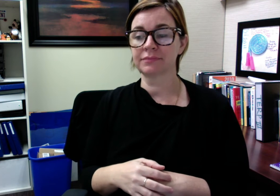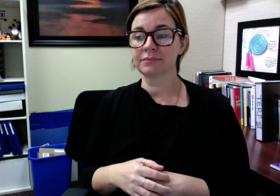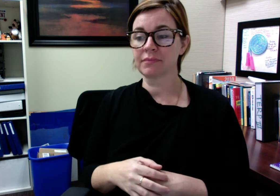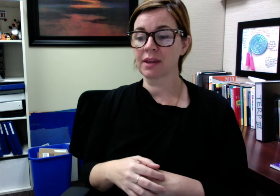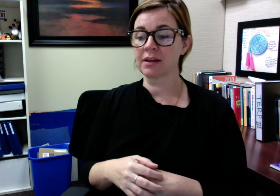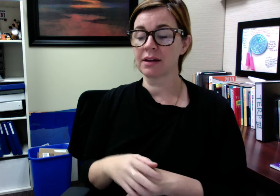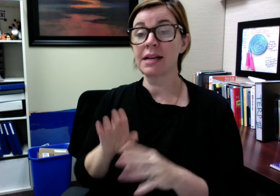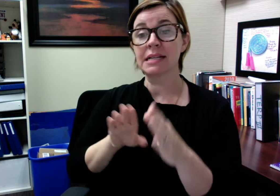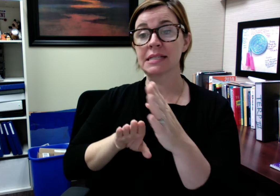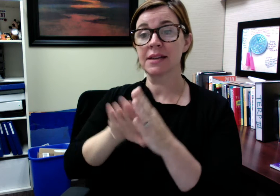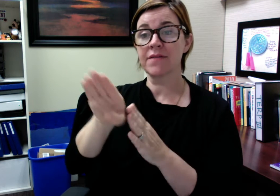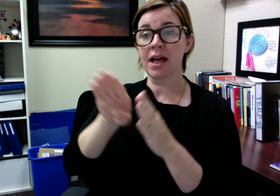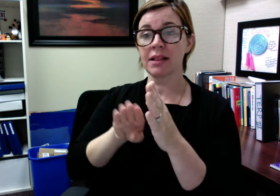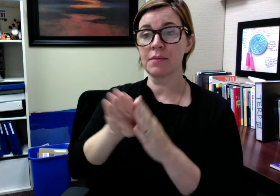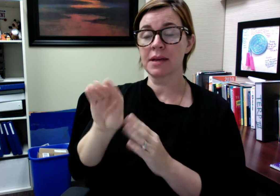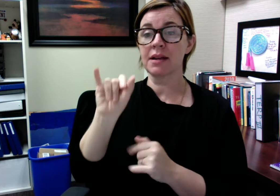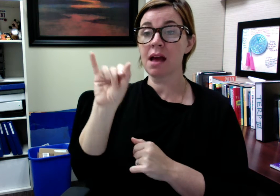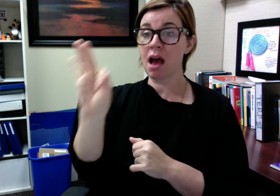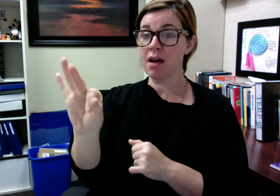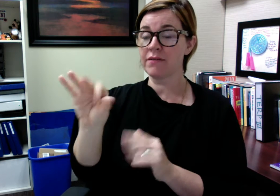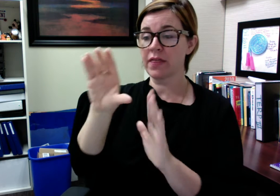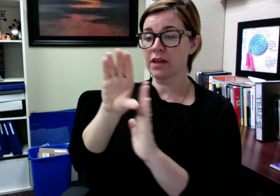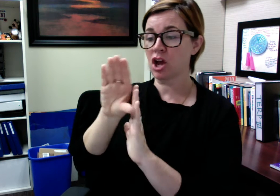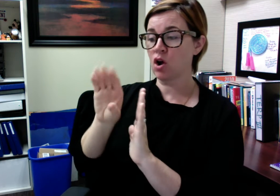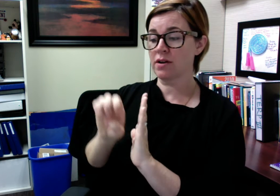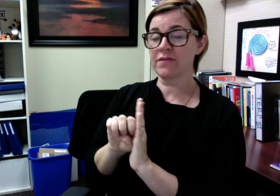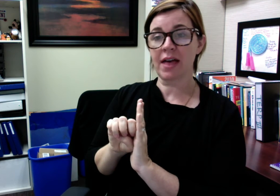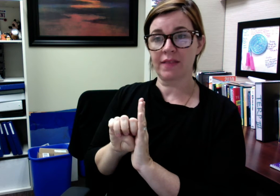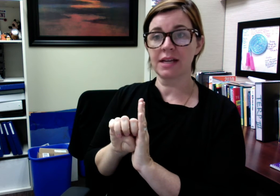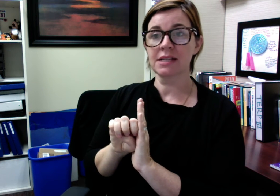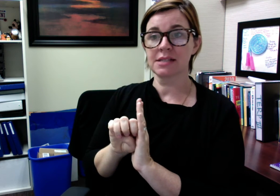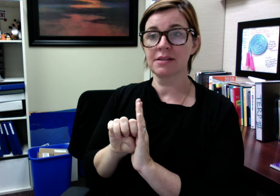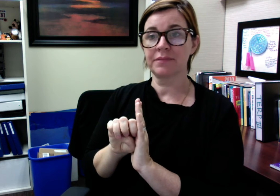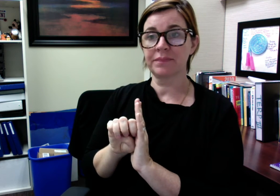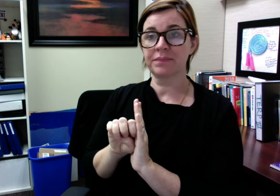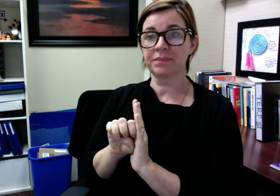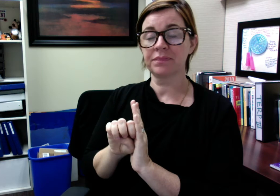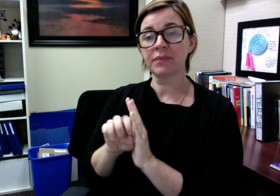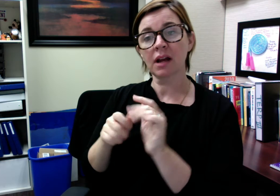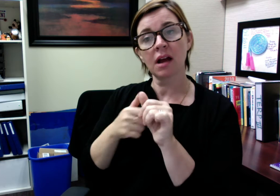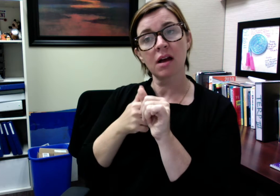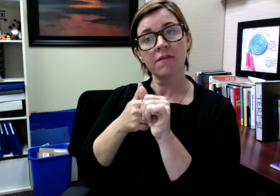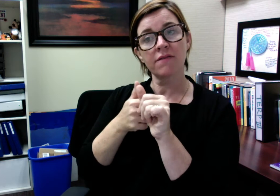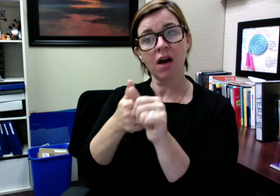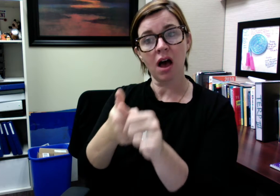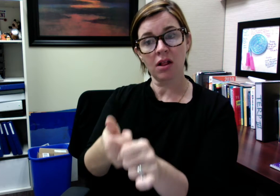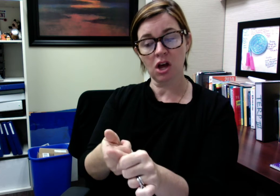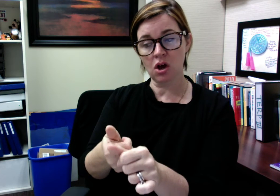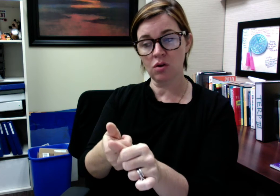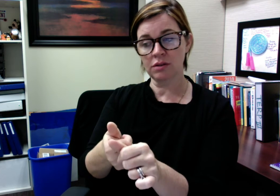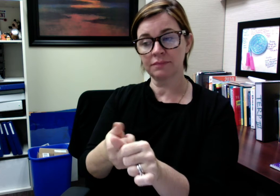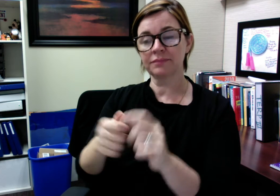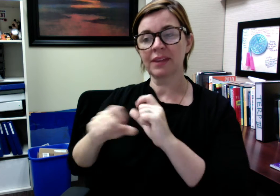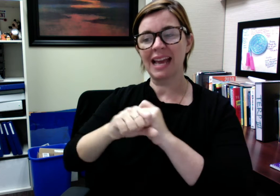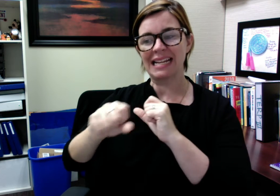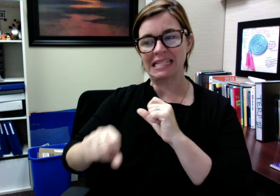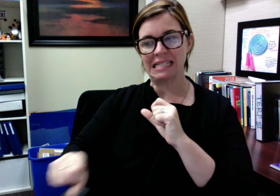Development of the Code of Ethics followed an extensive period of gathering input